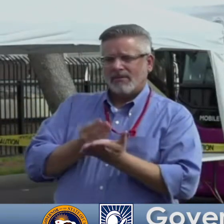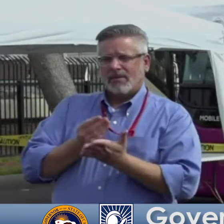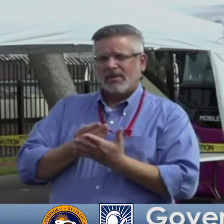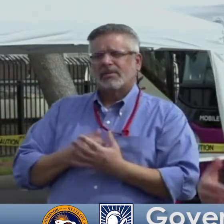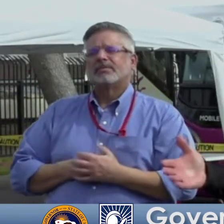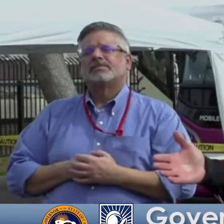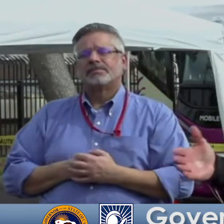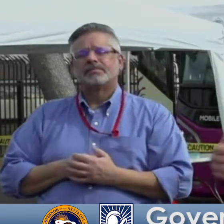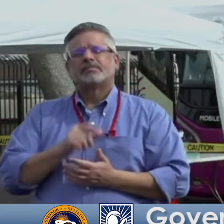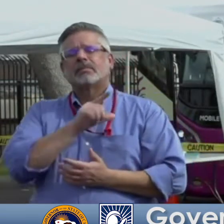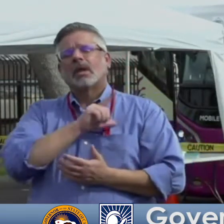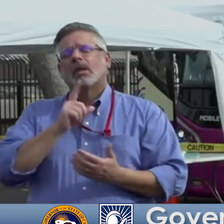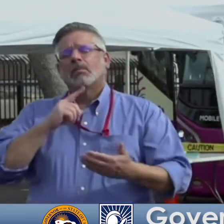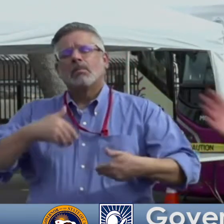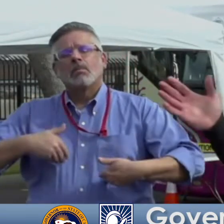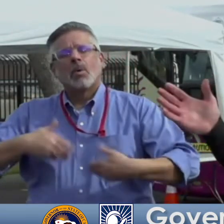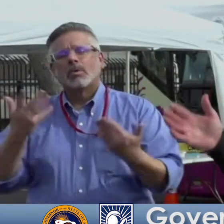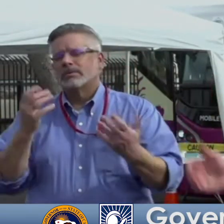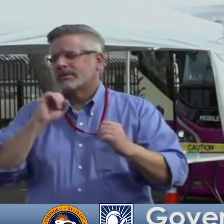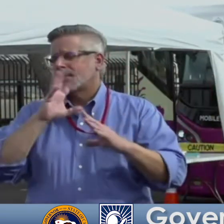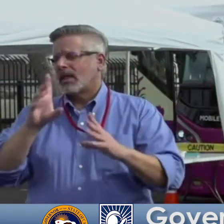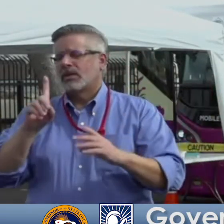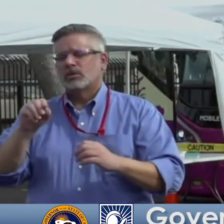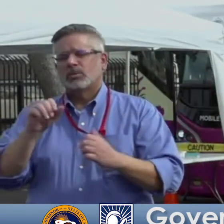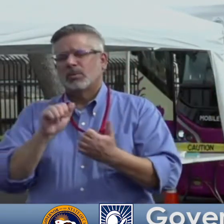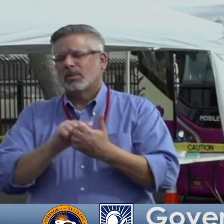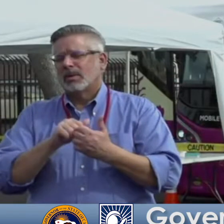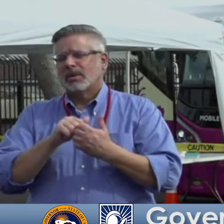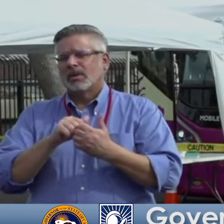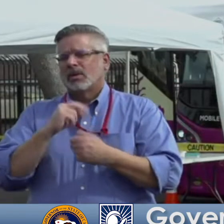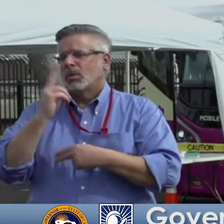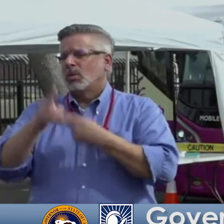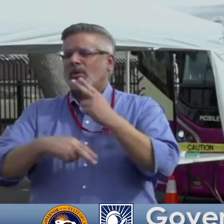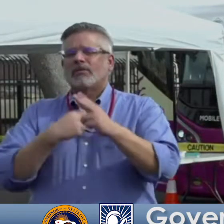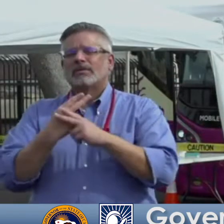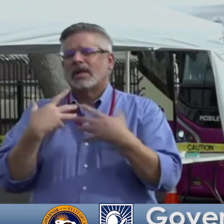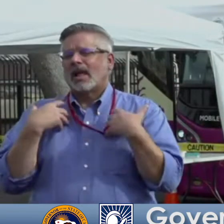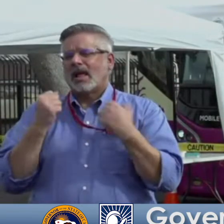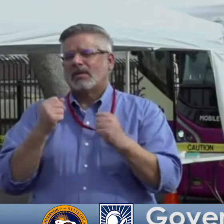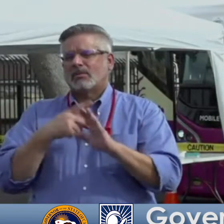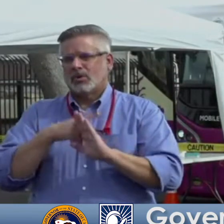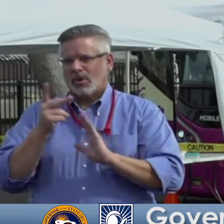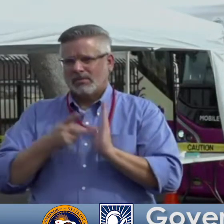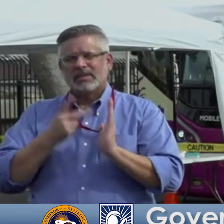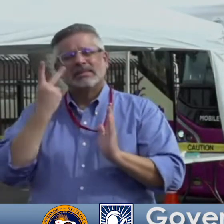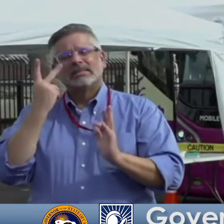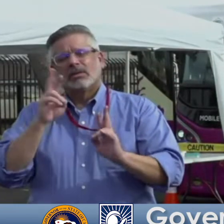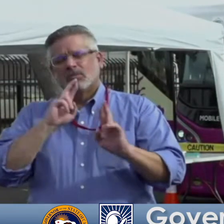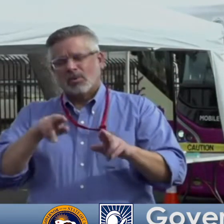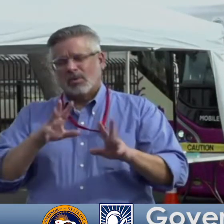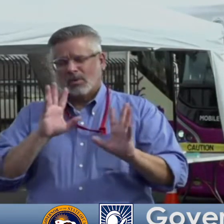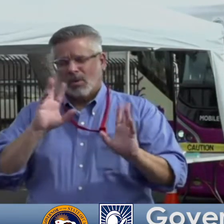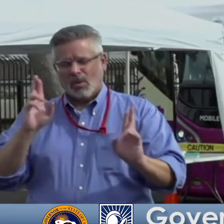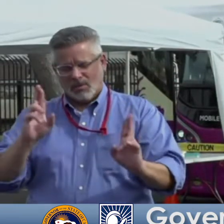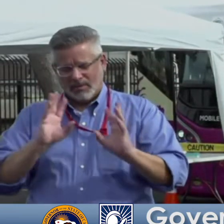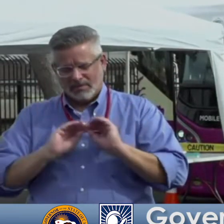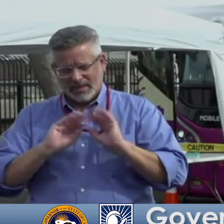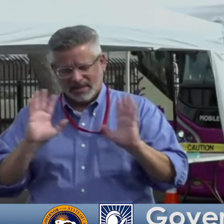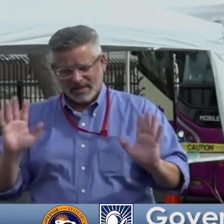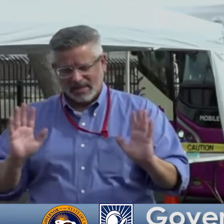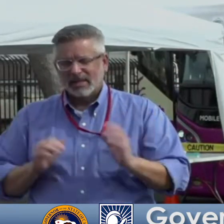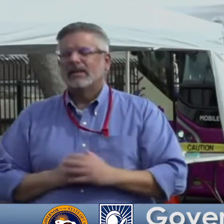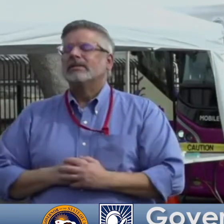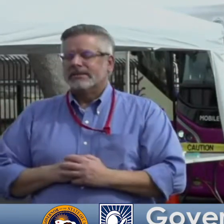Yeah, well, there's a legislative proposal that has nothing to do with the universal health care program I put out. I've seen some reporting, and I want to hopefully make that crystal